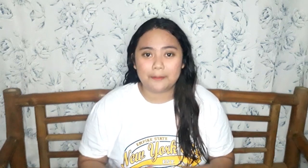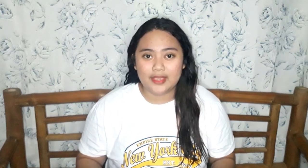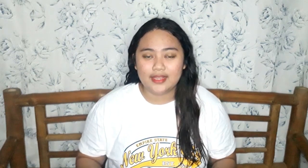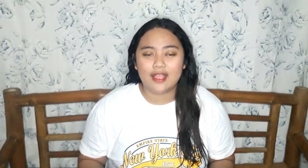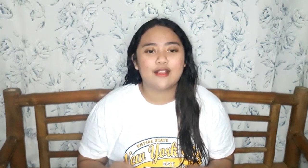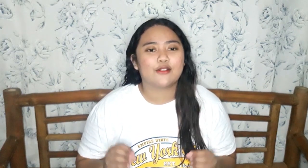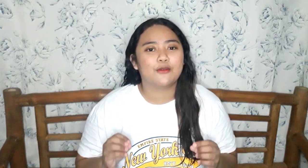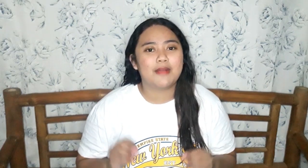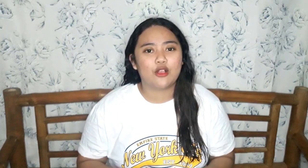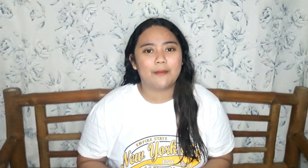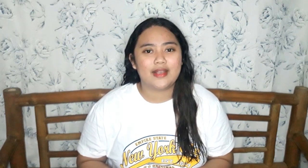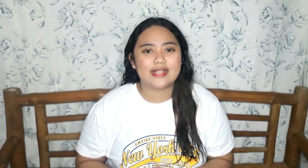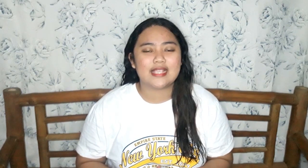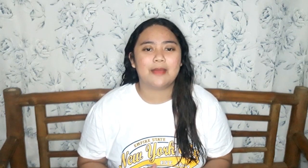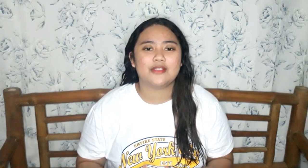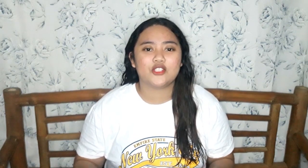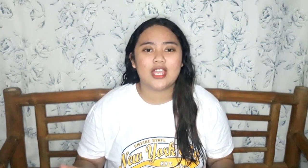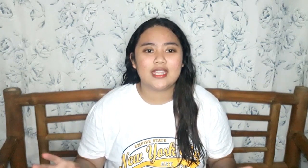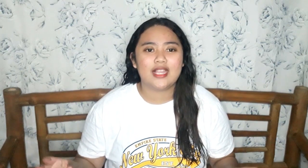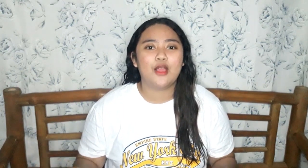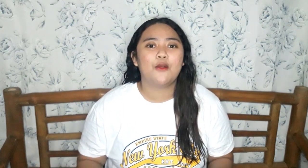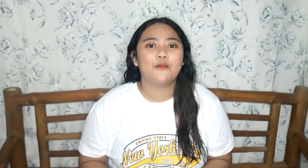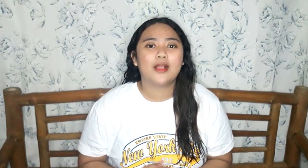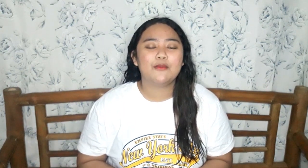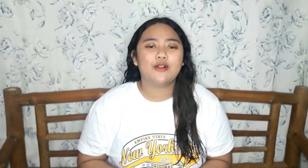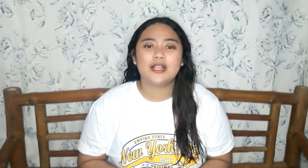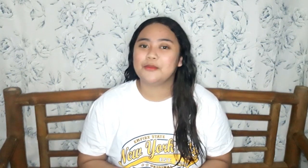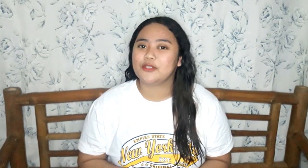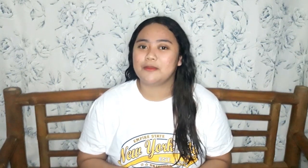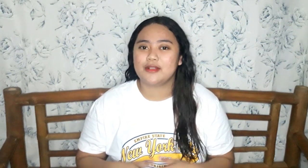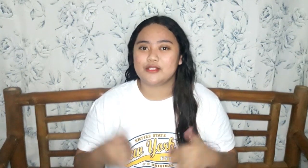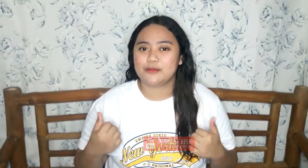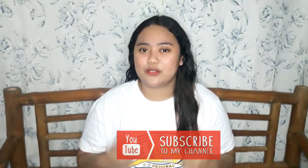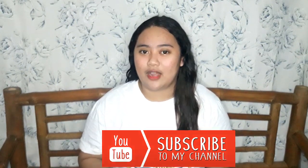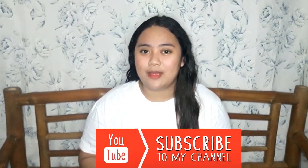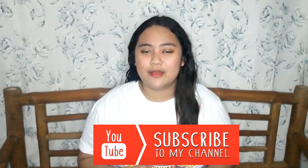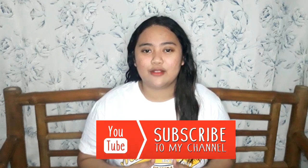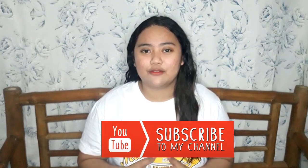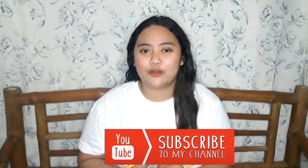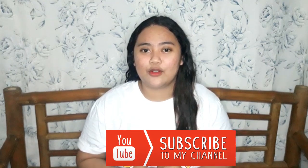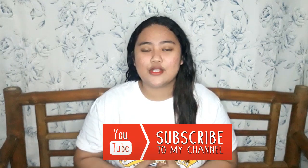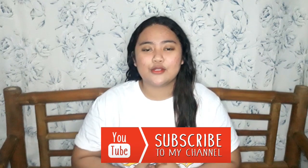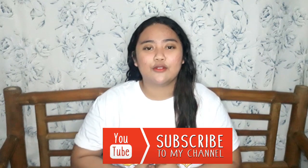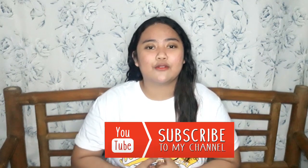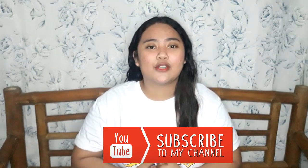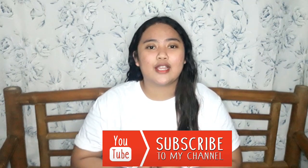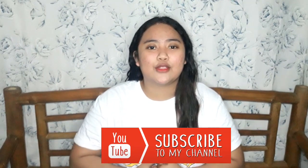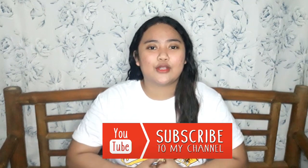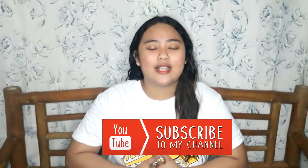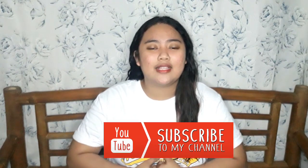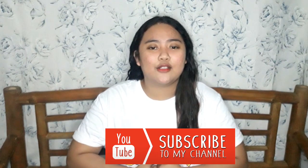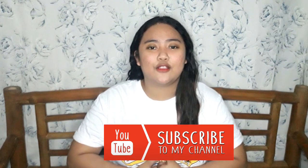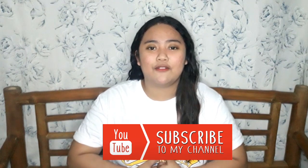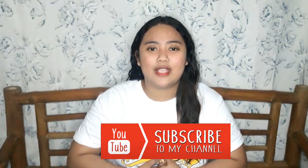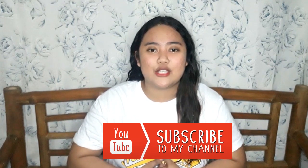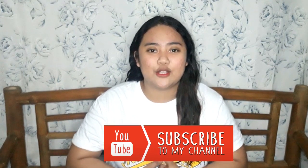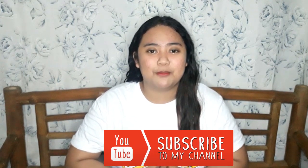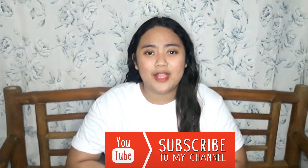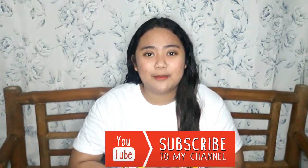topic, kung bago ka pa lang sa aming channel, huwag mong kalimutang mag-subscribe. And of course, don't forget to click the notification bell